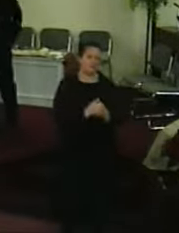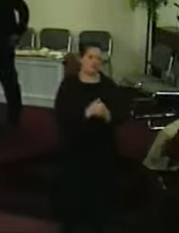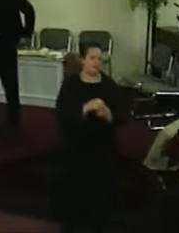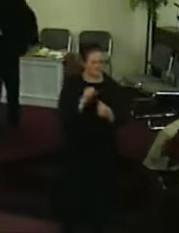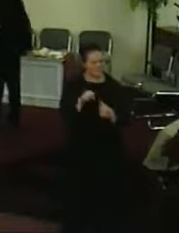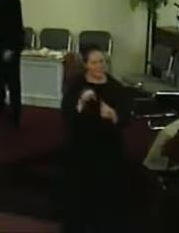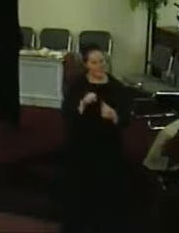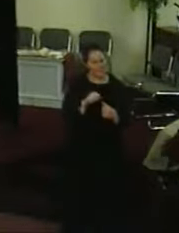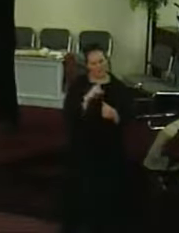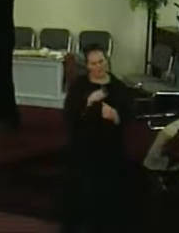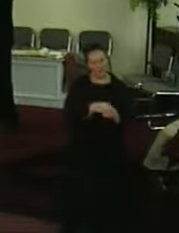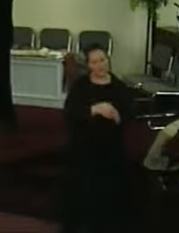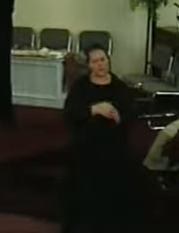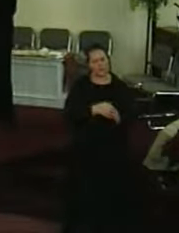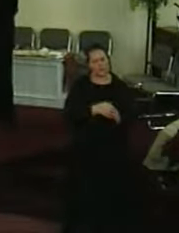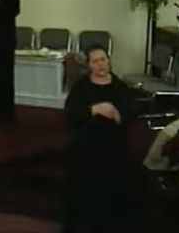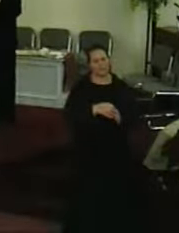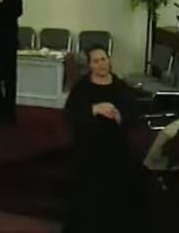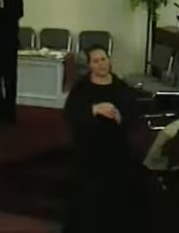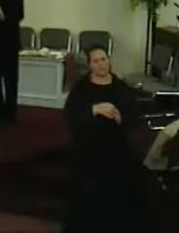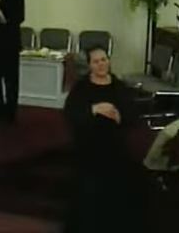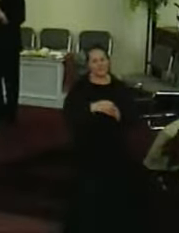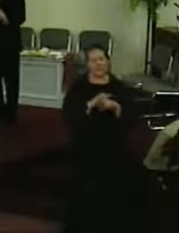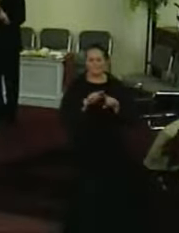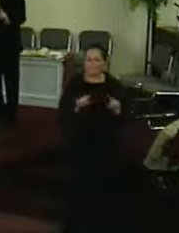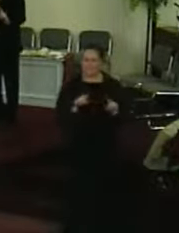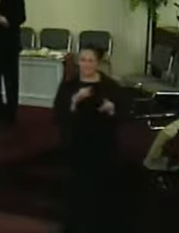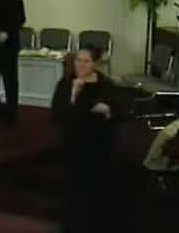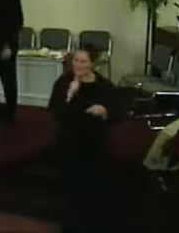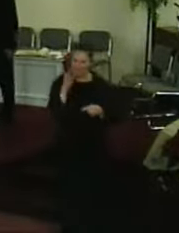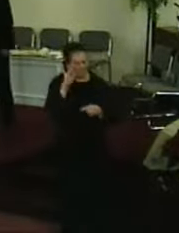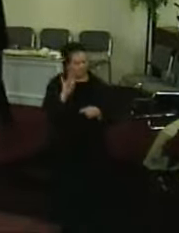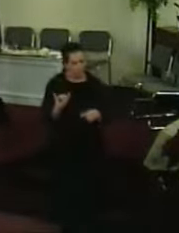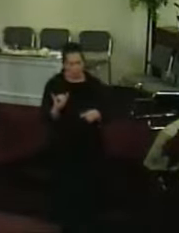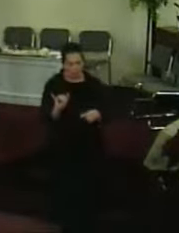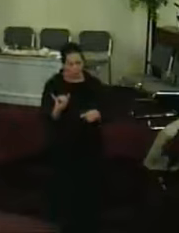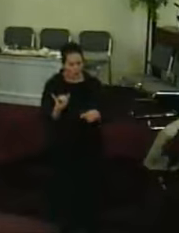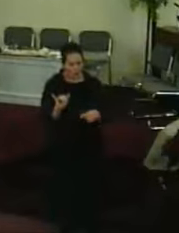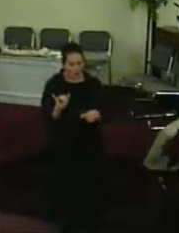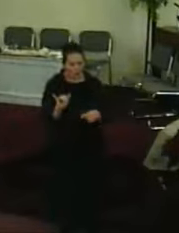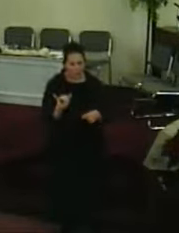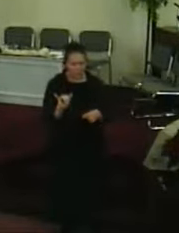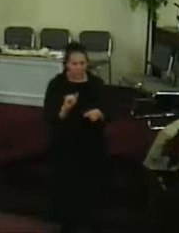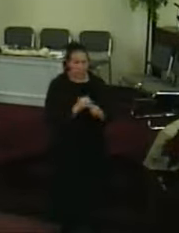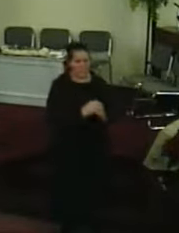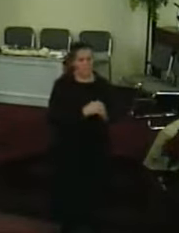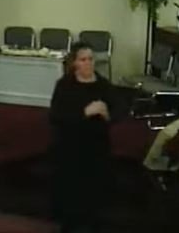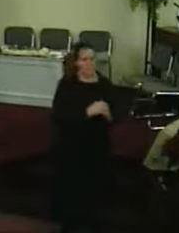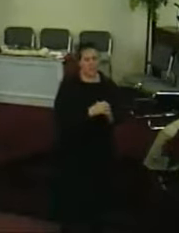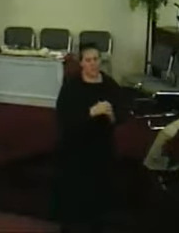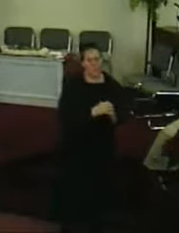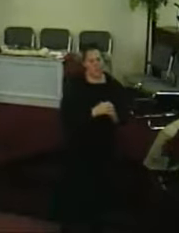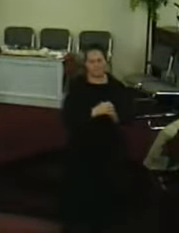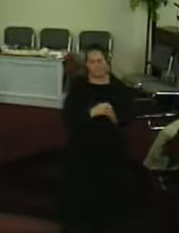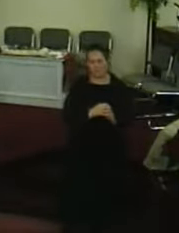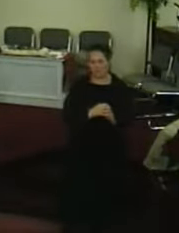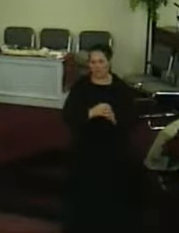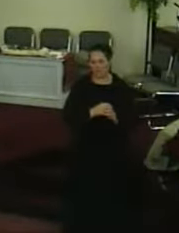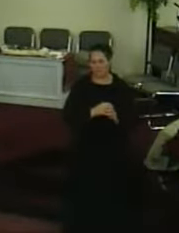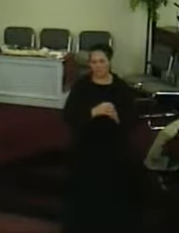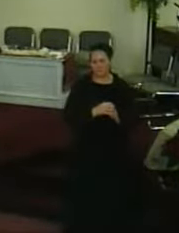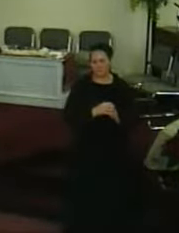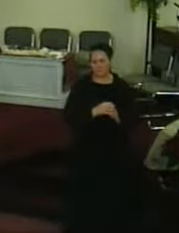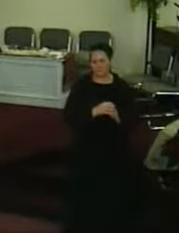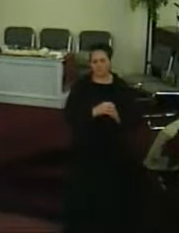Well, yeah, that's real, but it's not eternal. See, when you throw away the